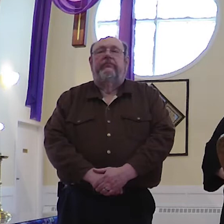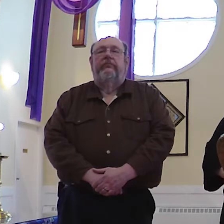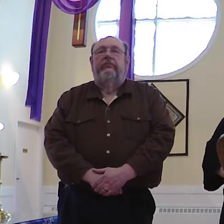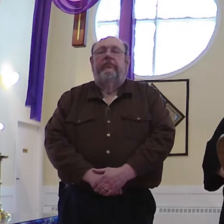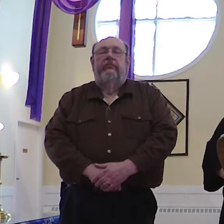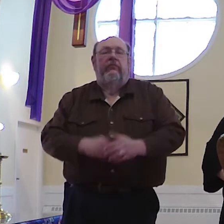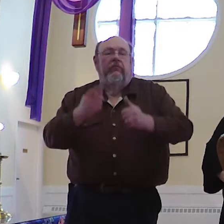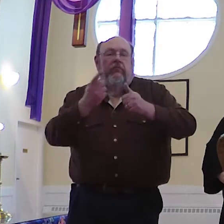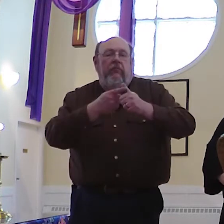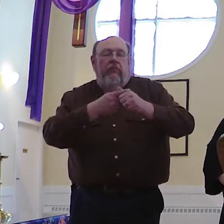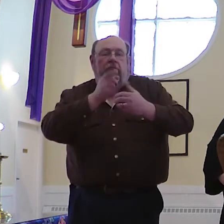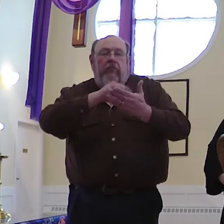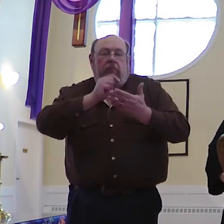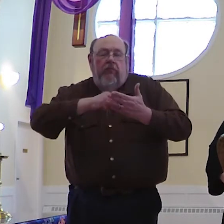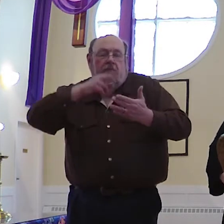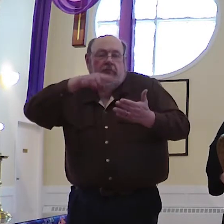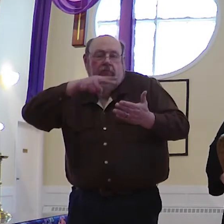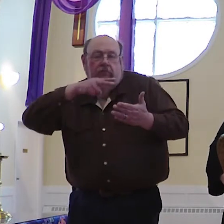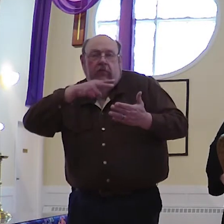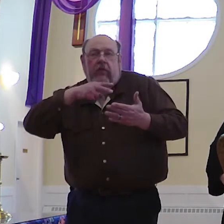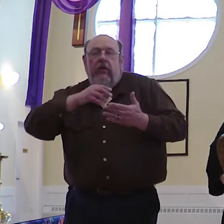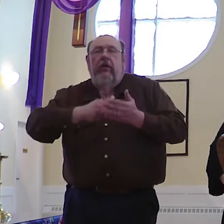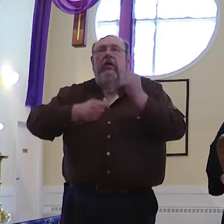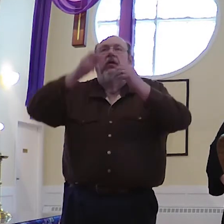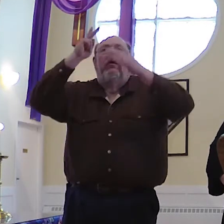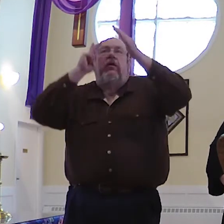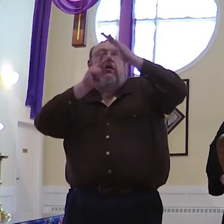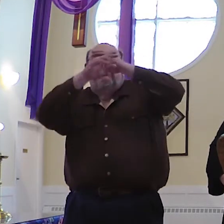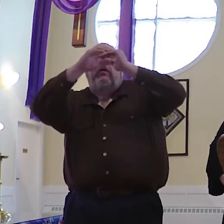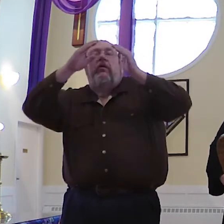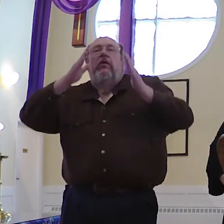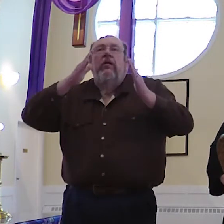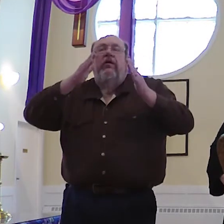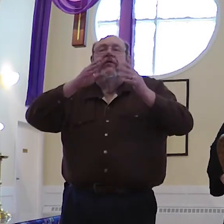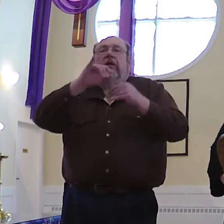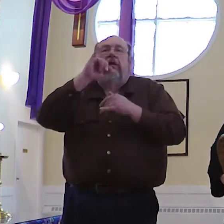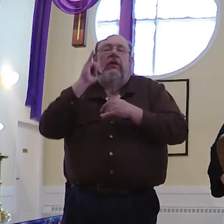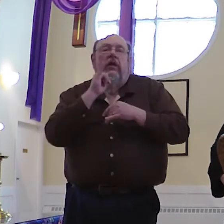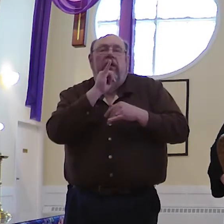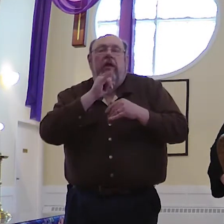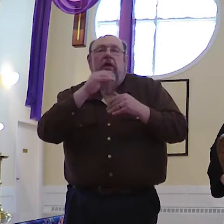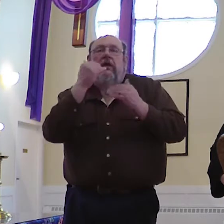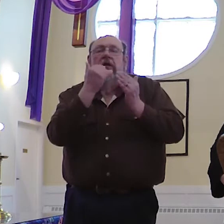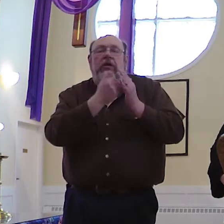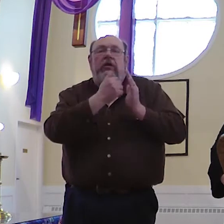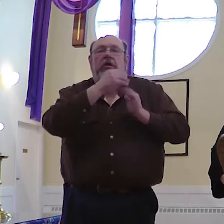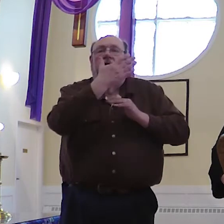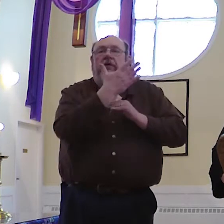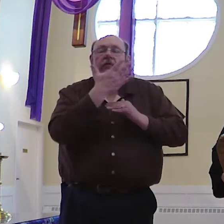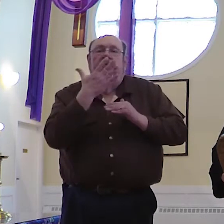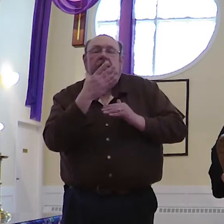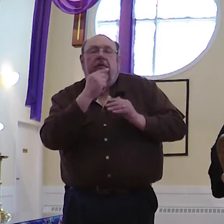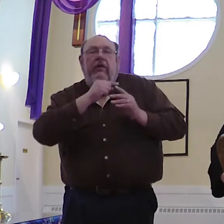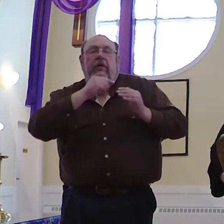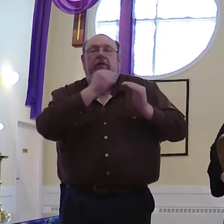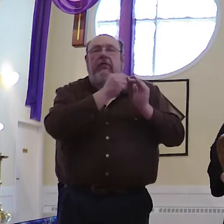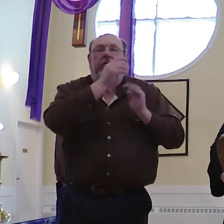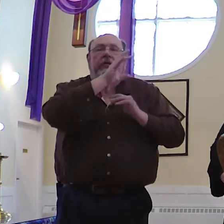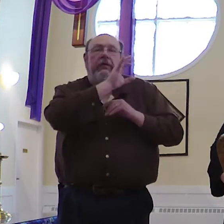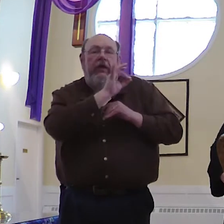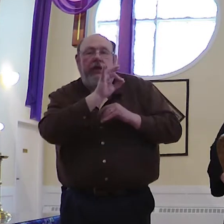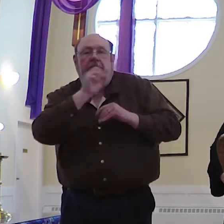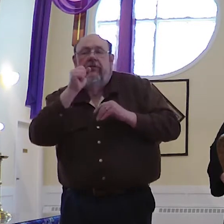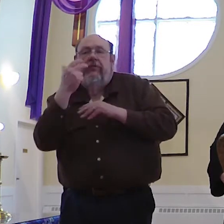Our first scripture reading today comes from the prophet Isaiah, chapter 55, verses 8 through 13.